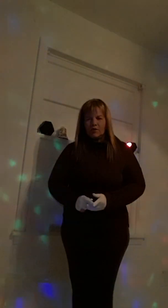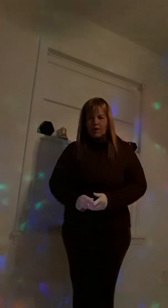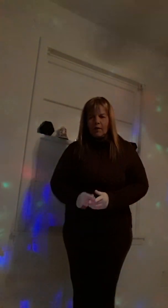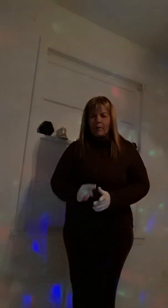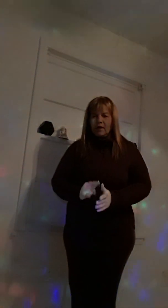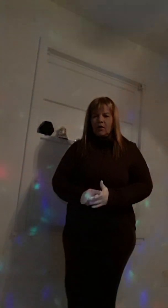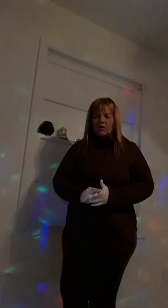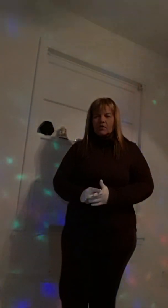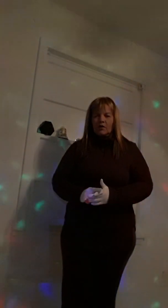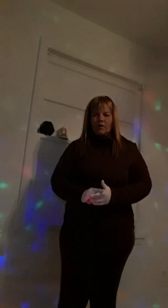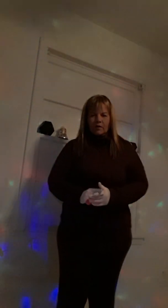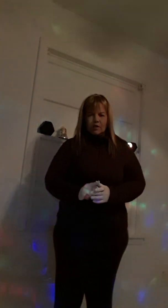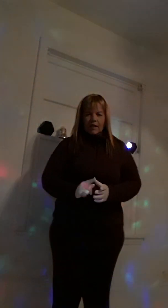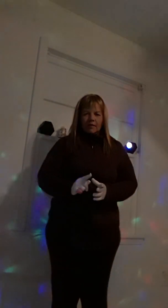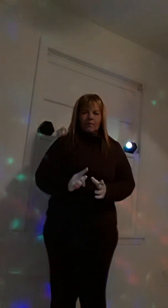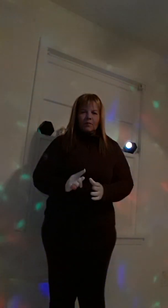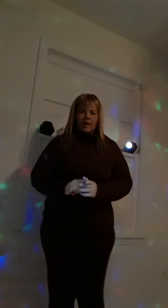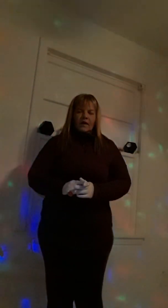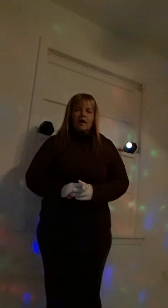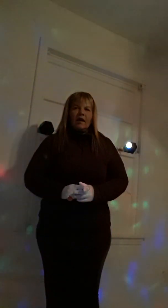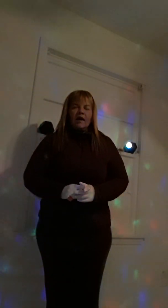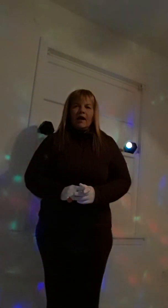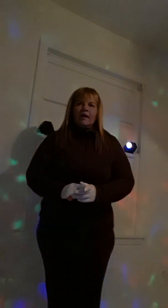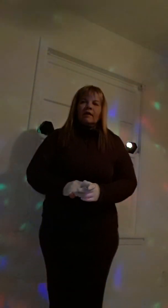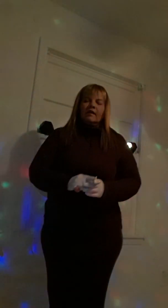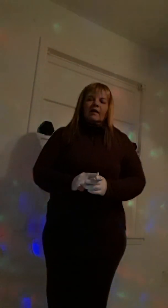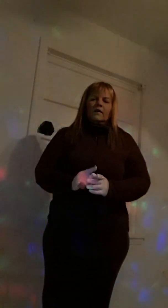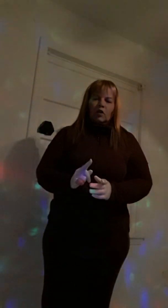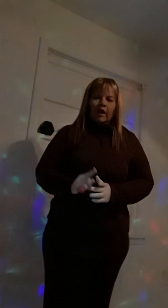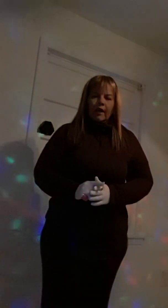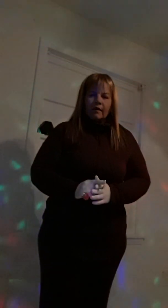International Pentecost University in Lorena,